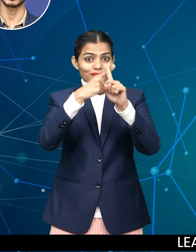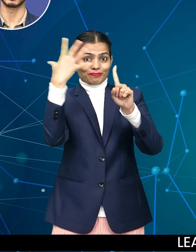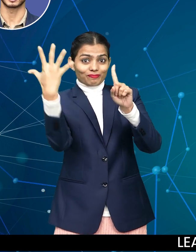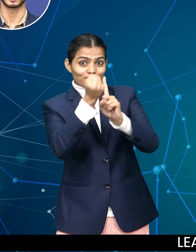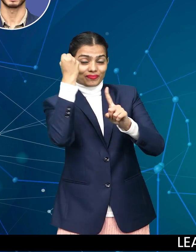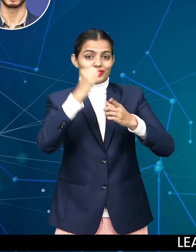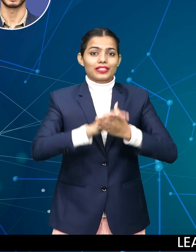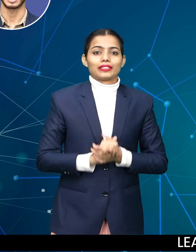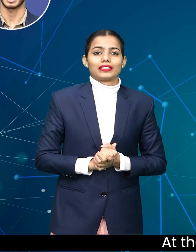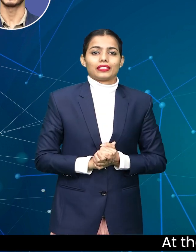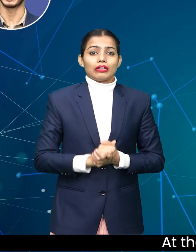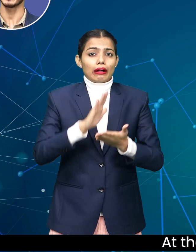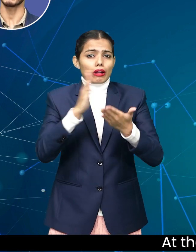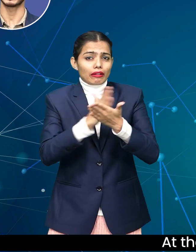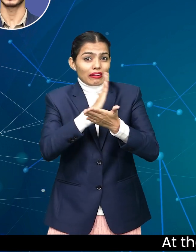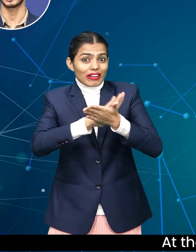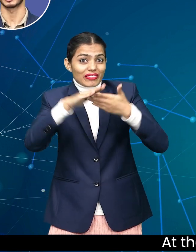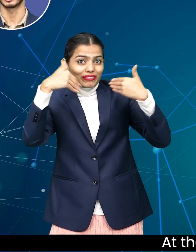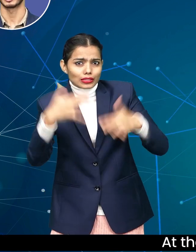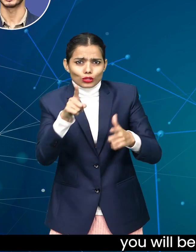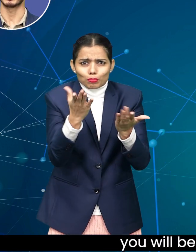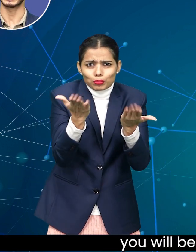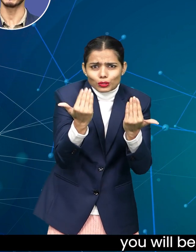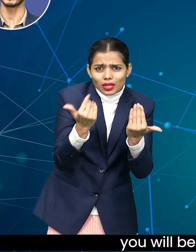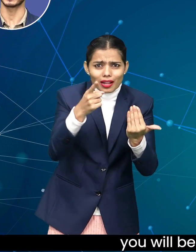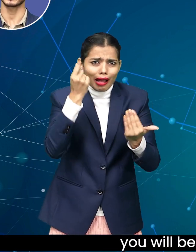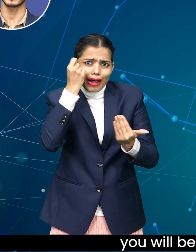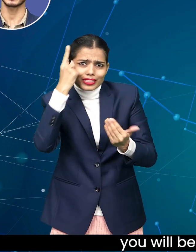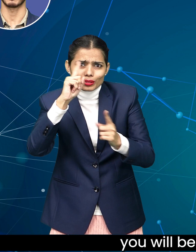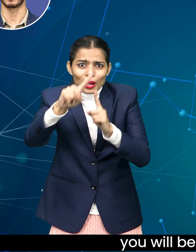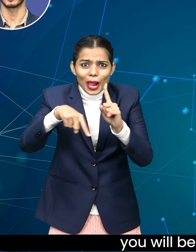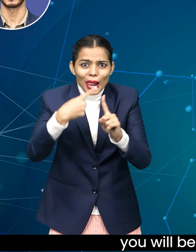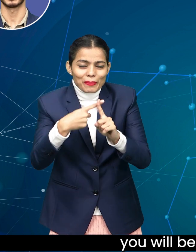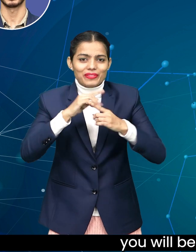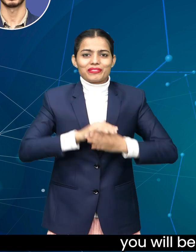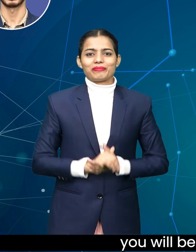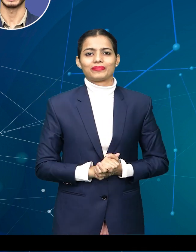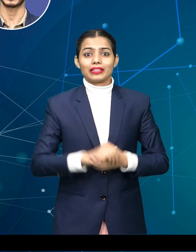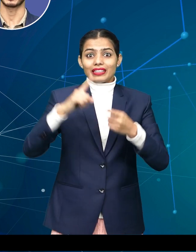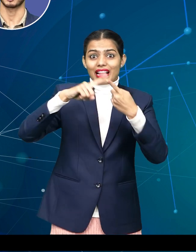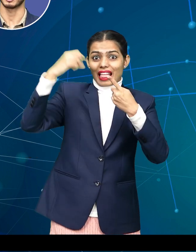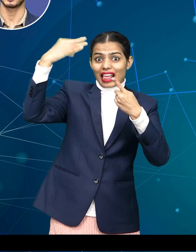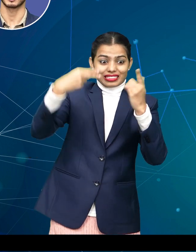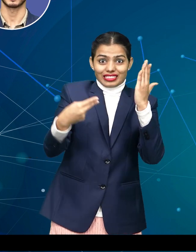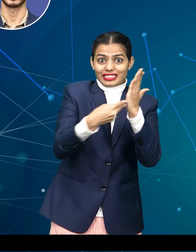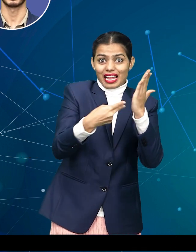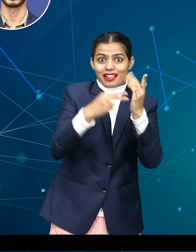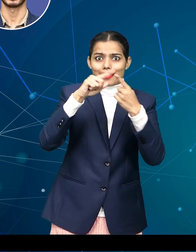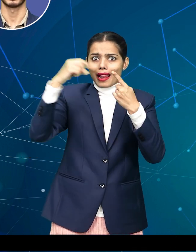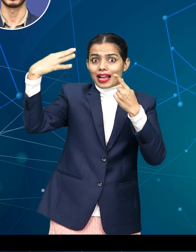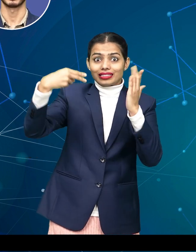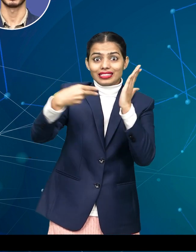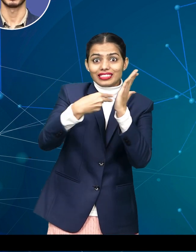Learning outcomes. At the end of this session, you will be able to understand about electric charge,